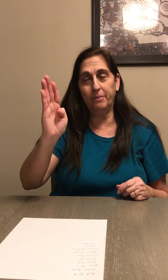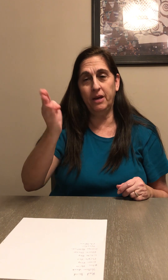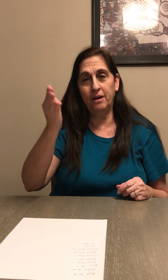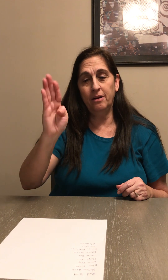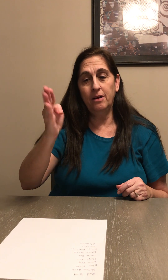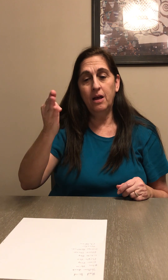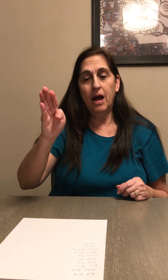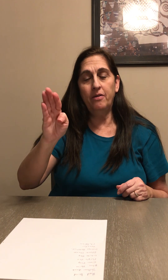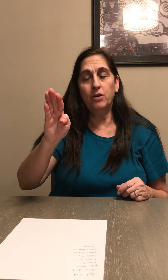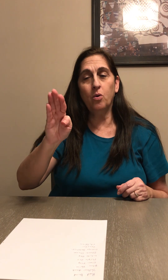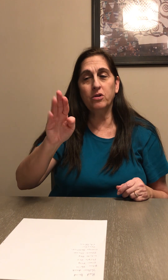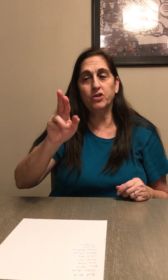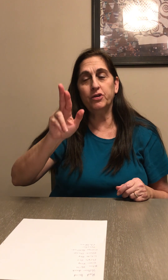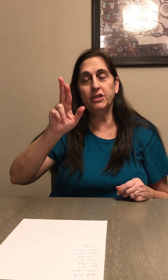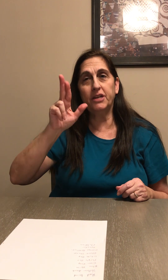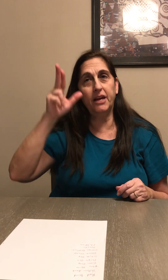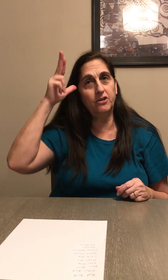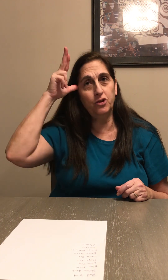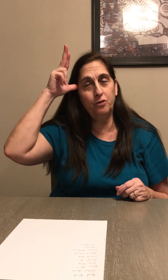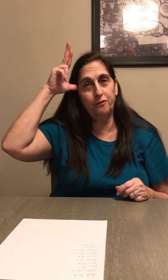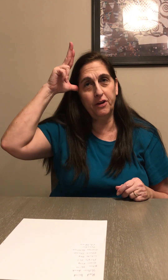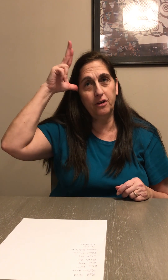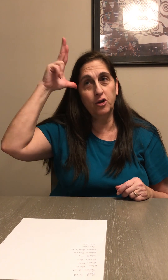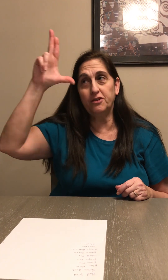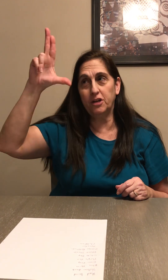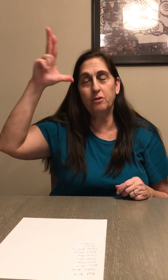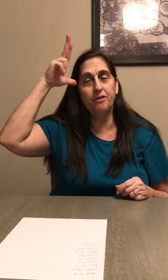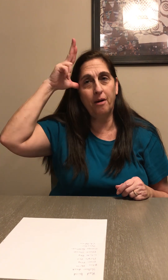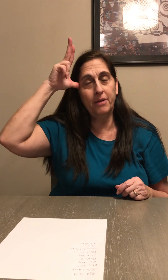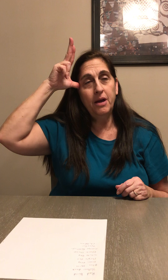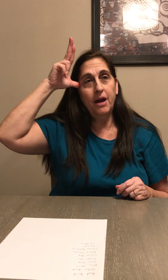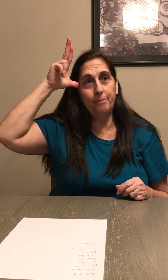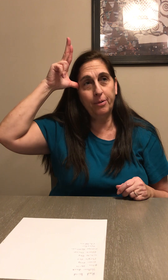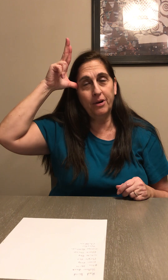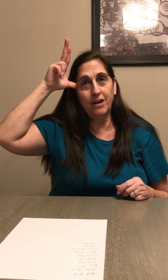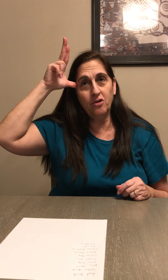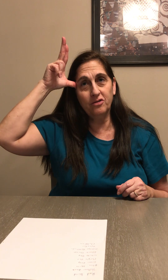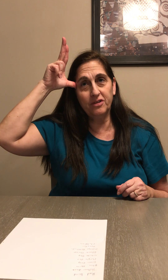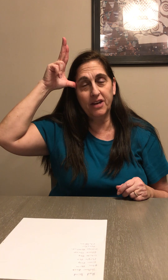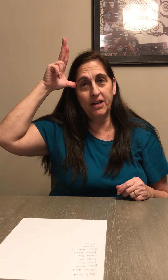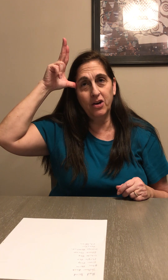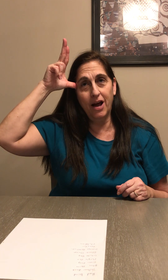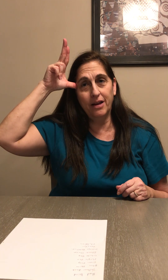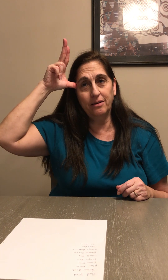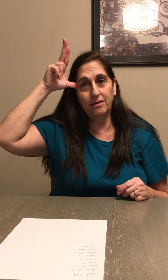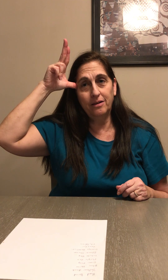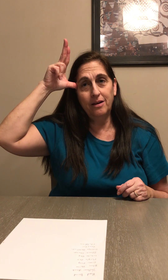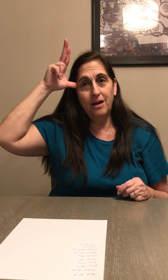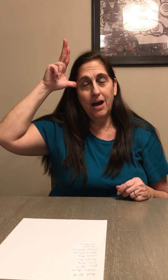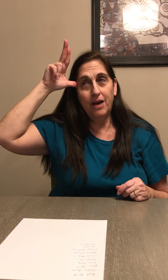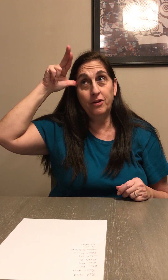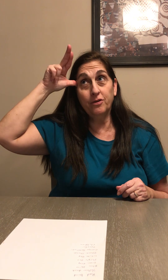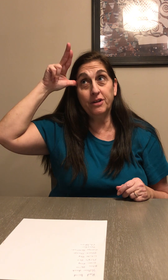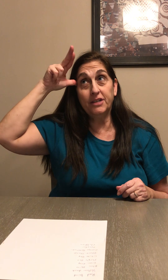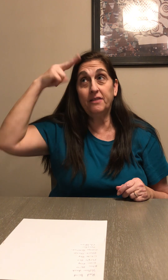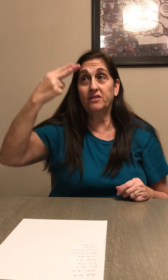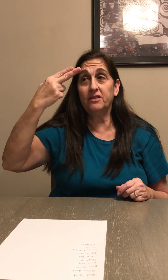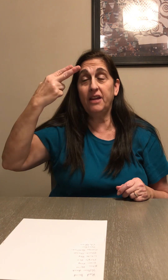B. And then horse, you're gonna take you're gonna take your thumb and put it on the side of your head. And then you're gonna take, this is an